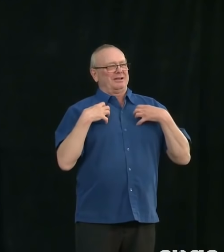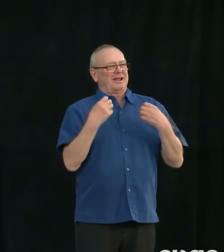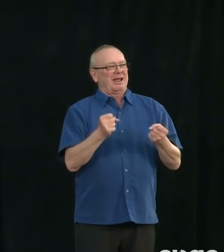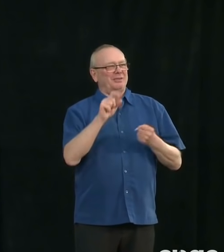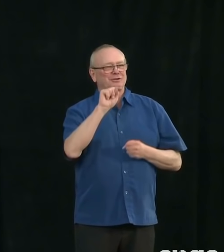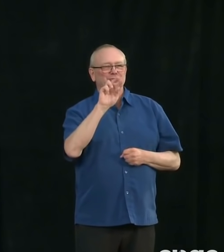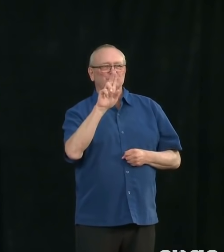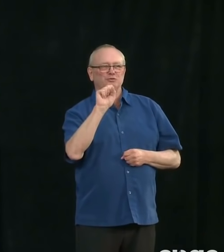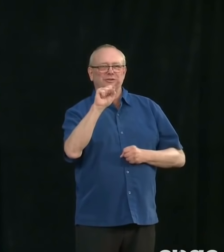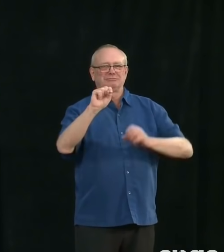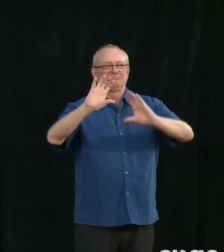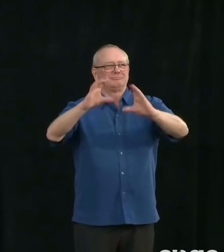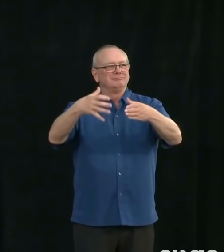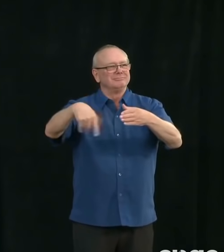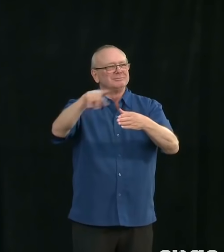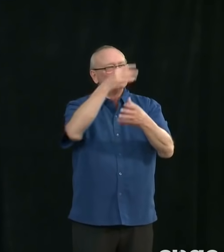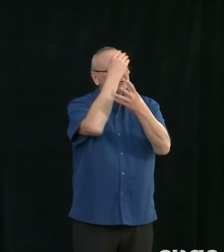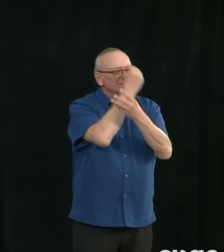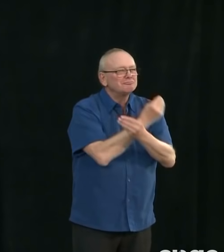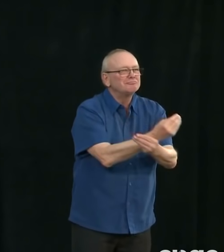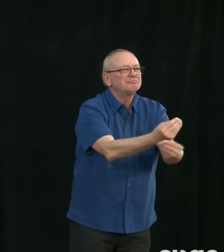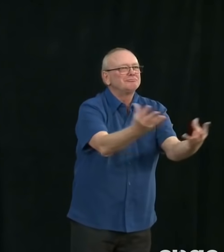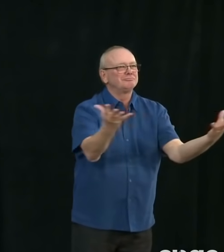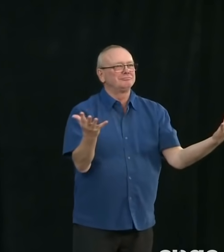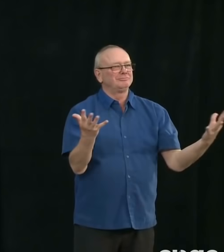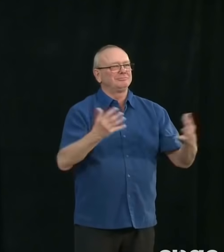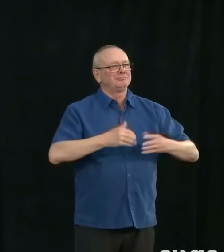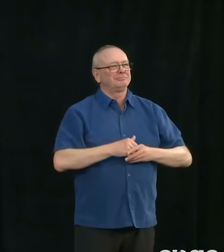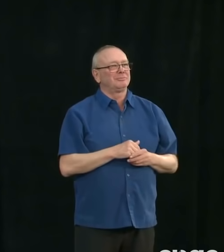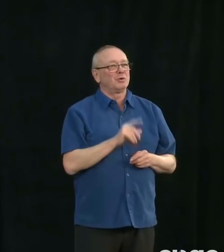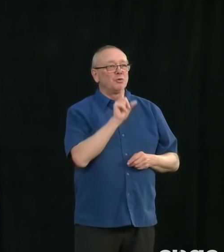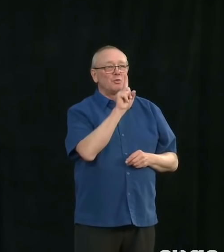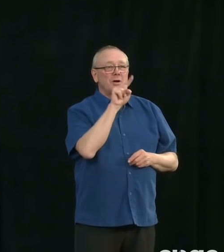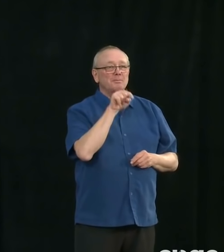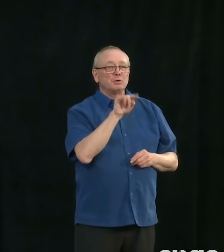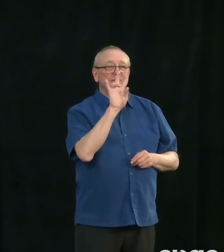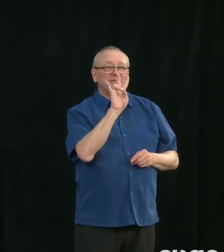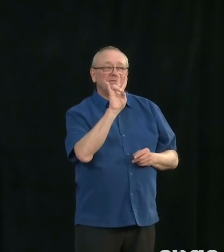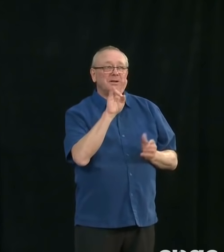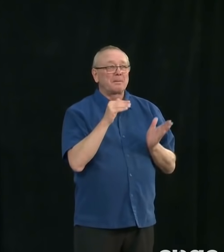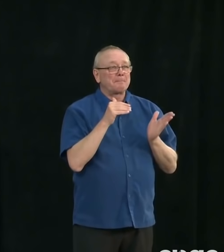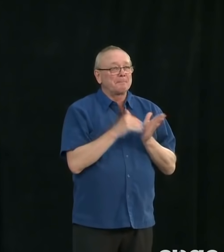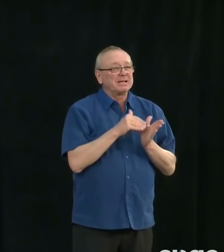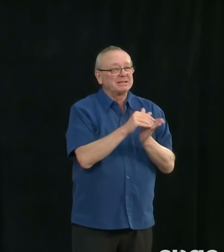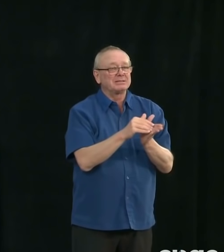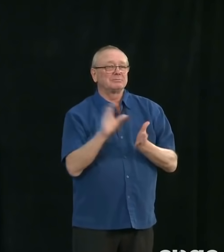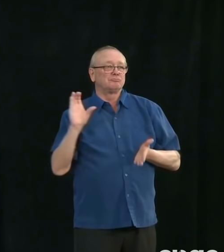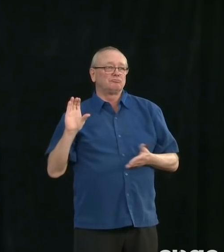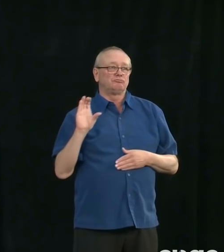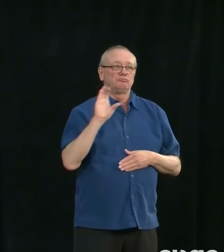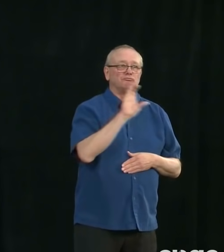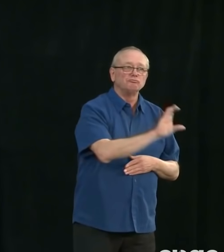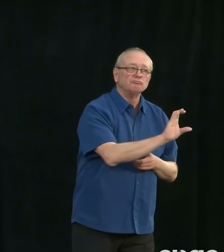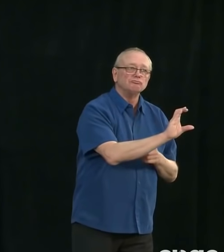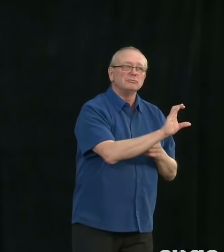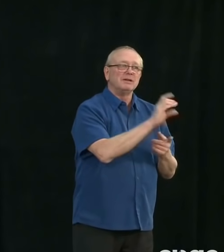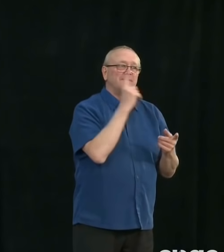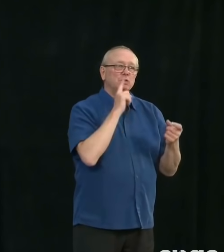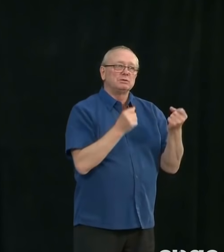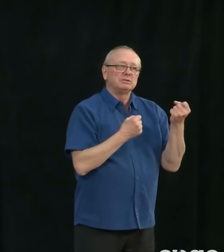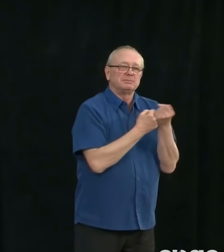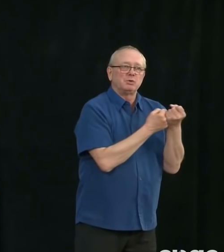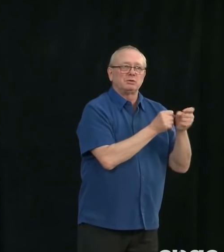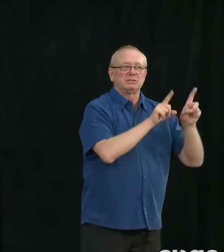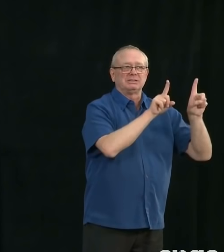Health Trust is pleased to commit $1.7 million in funding to advance our testing capacity within the